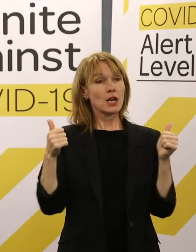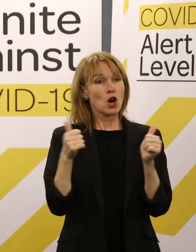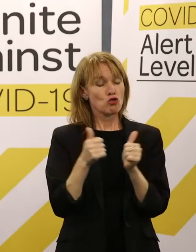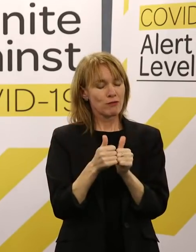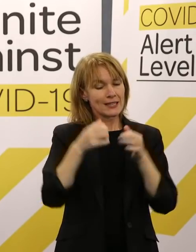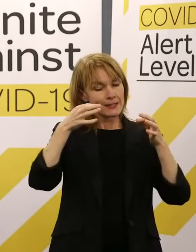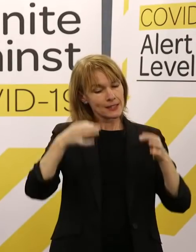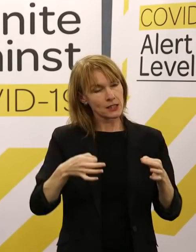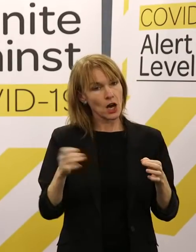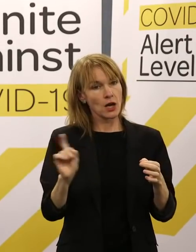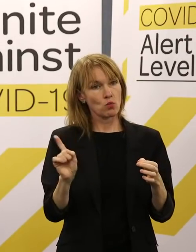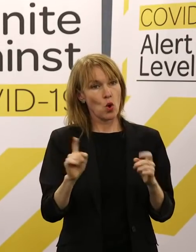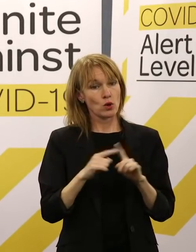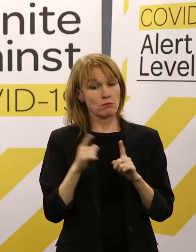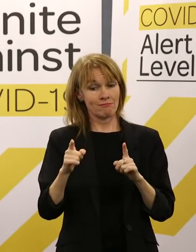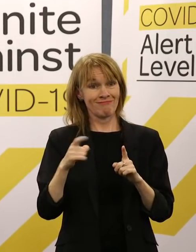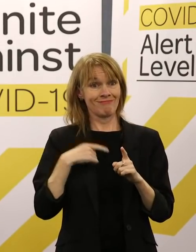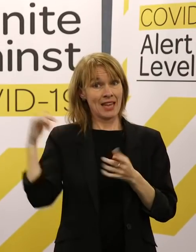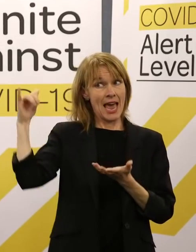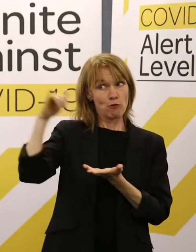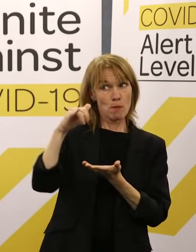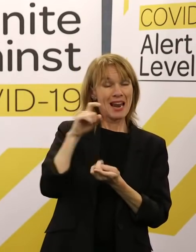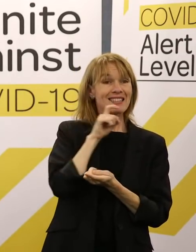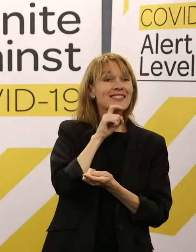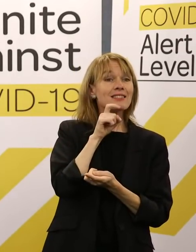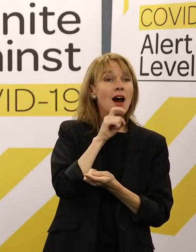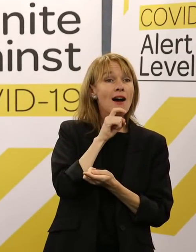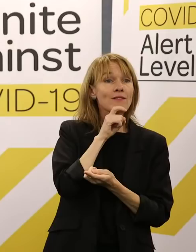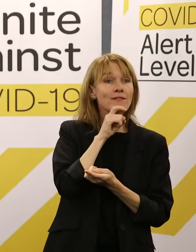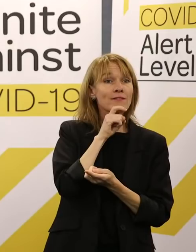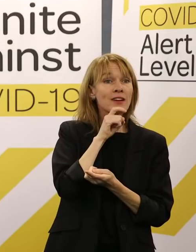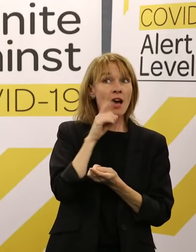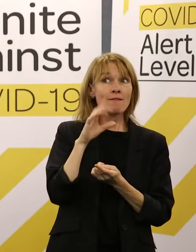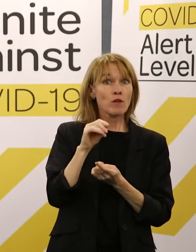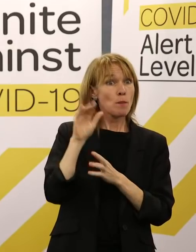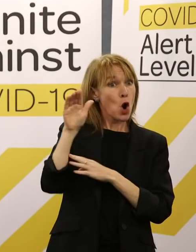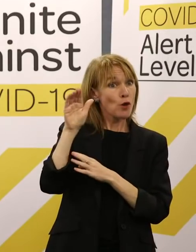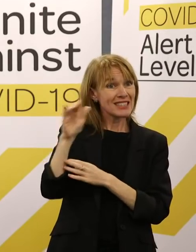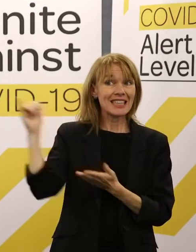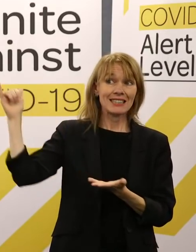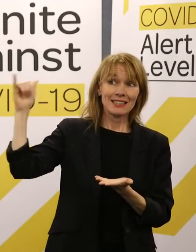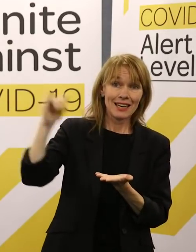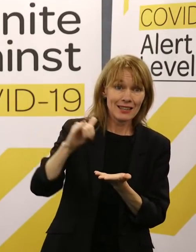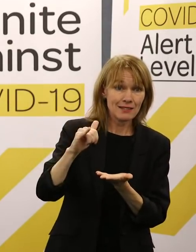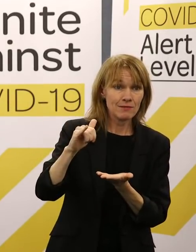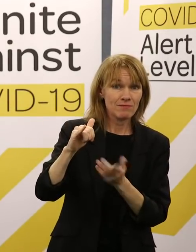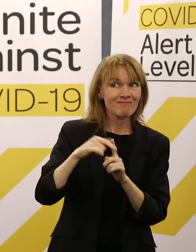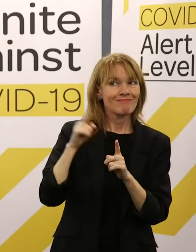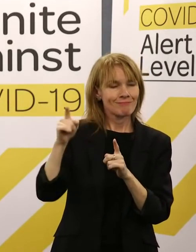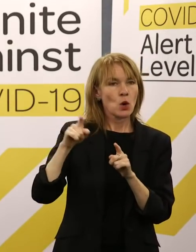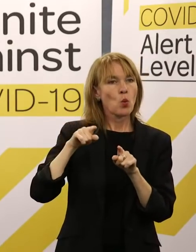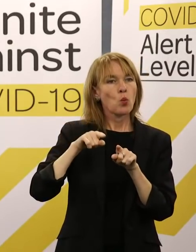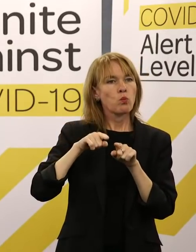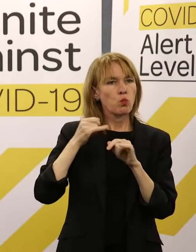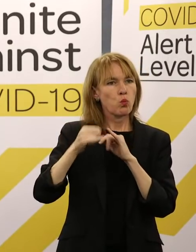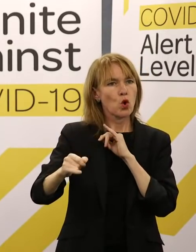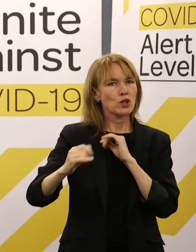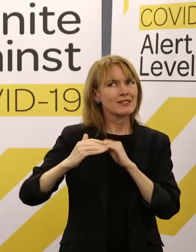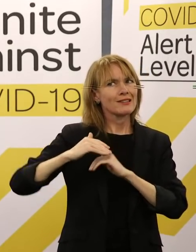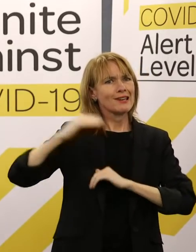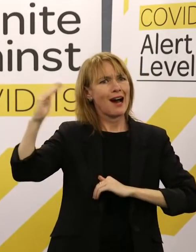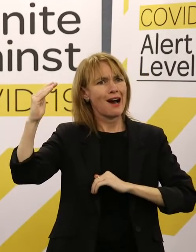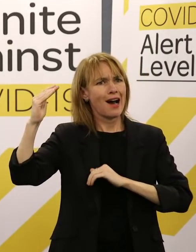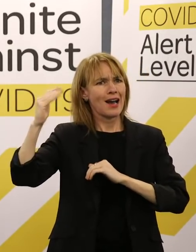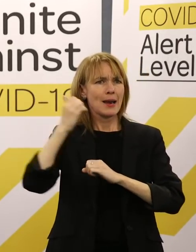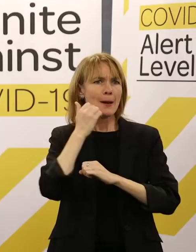the places that the air crew who fly international routes go to, The USA is the one that has got a slightly